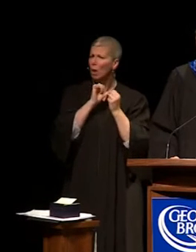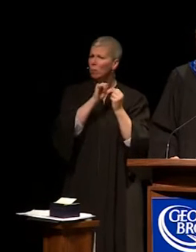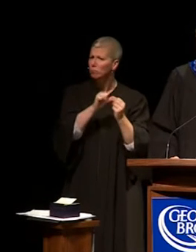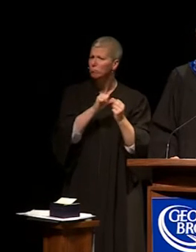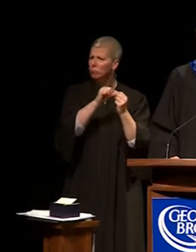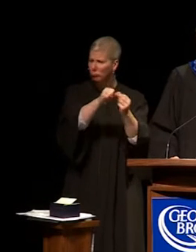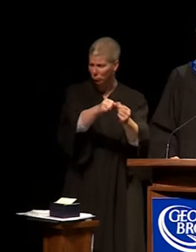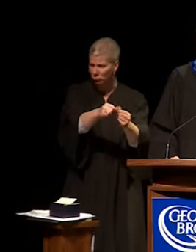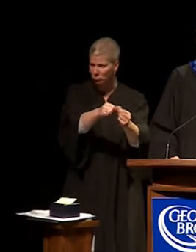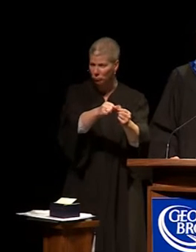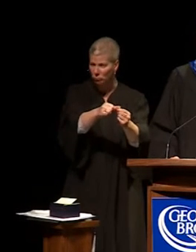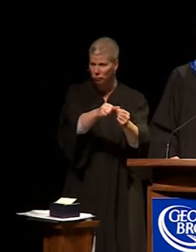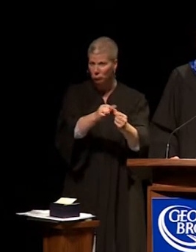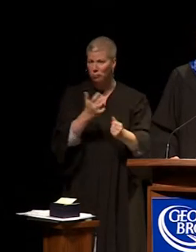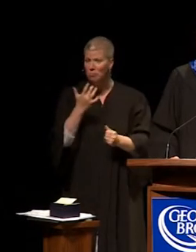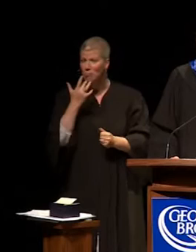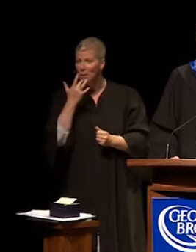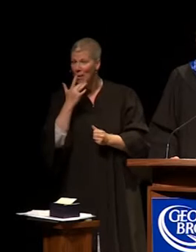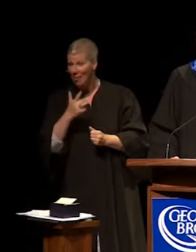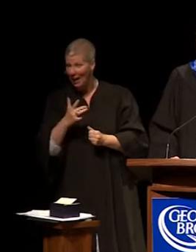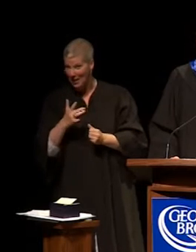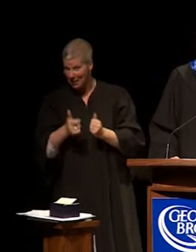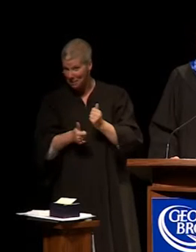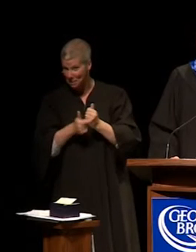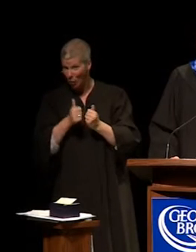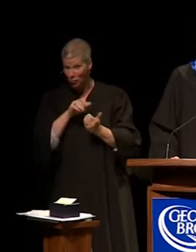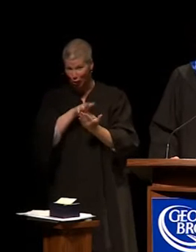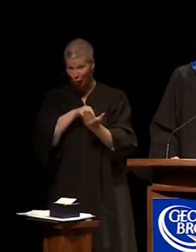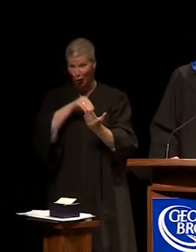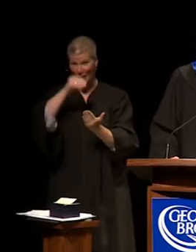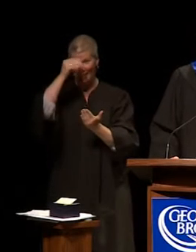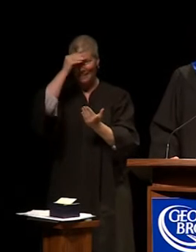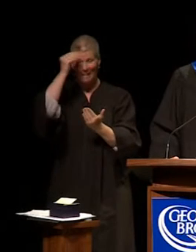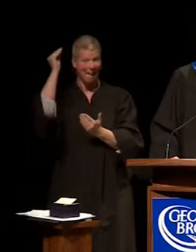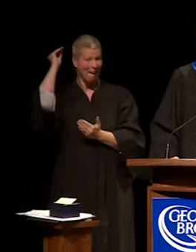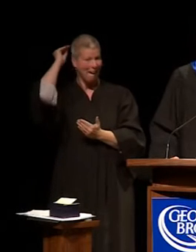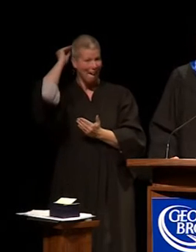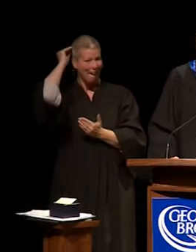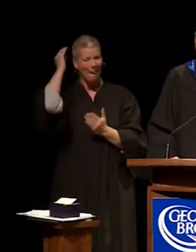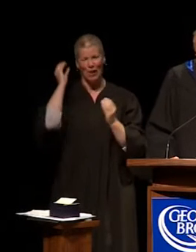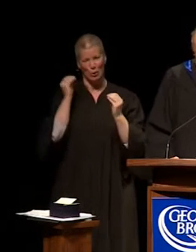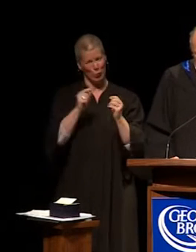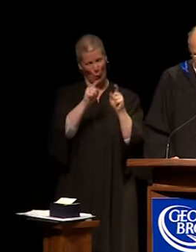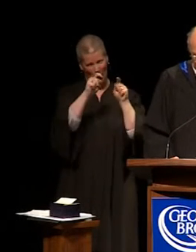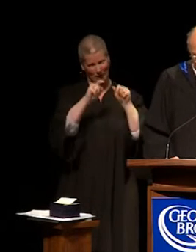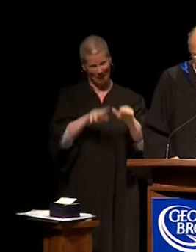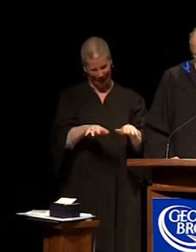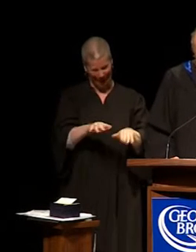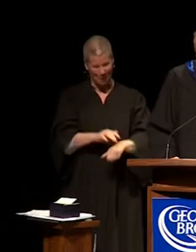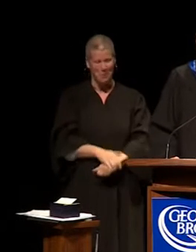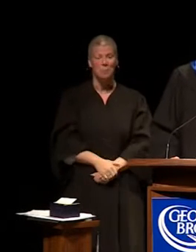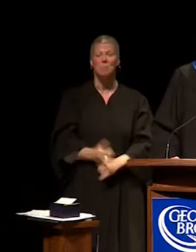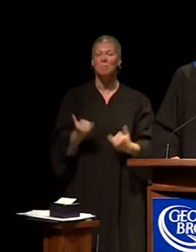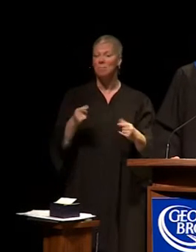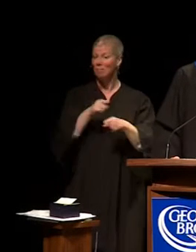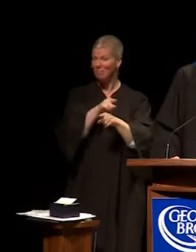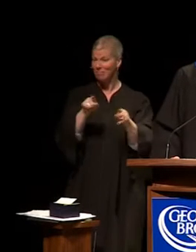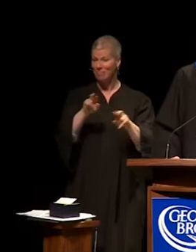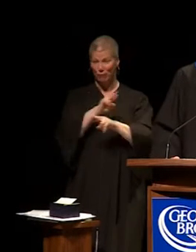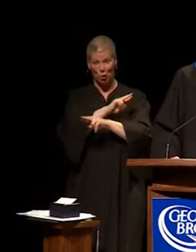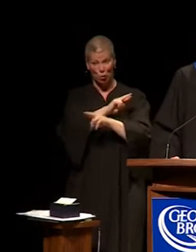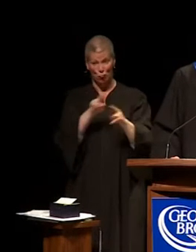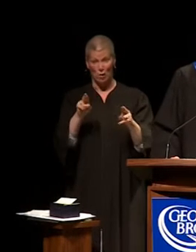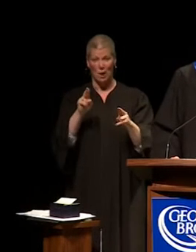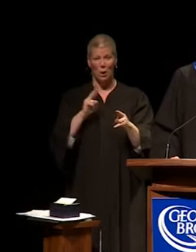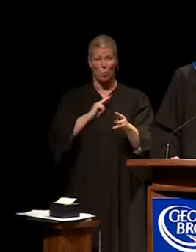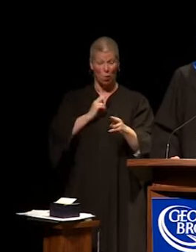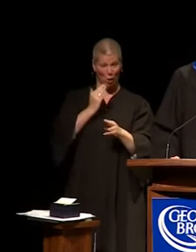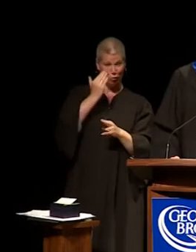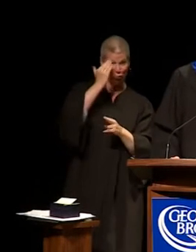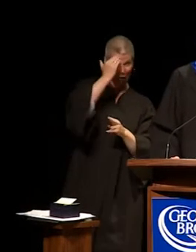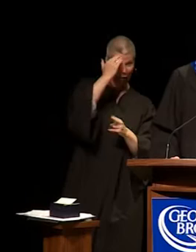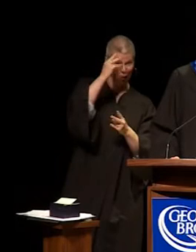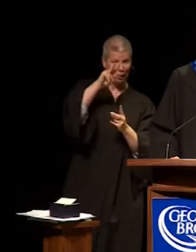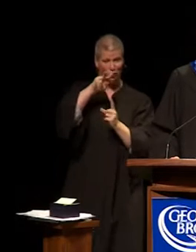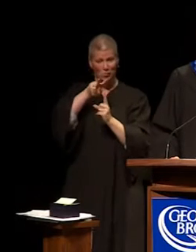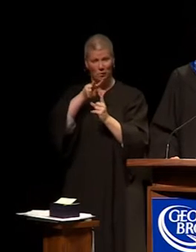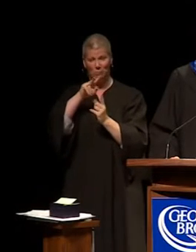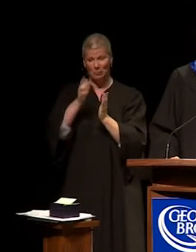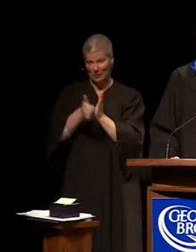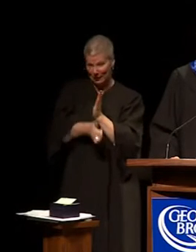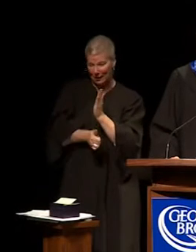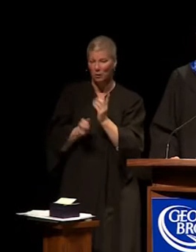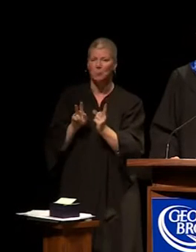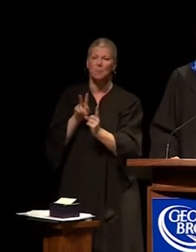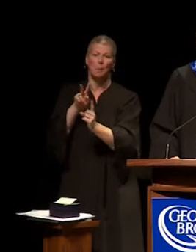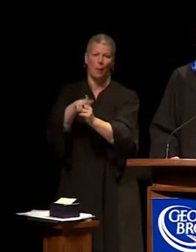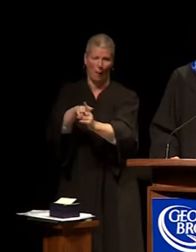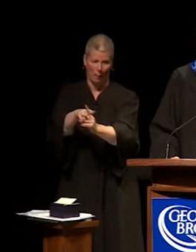fortunately, most without exams. You are now well prepared to take and apply your skills, but you should